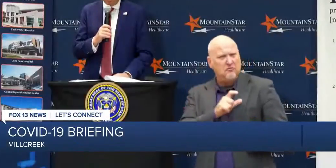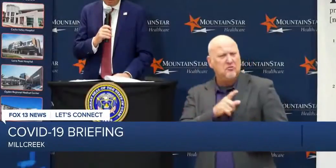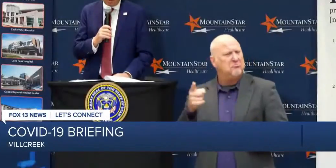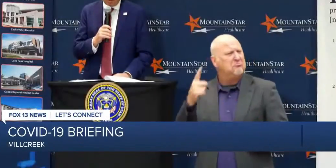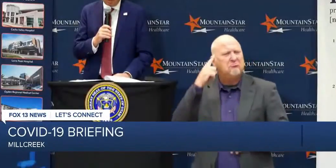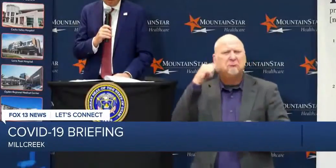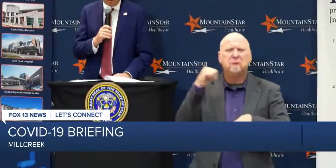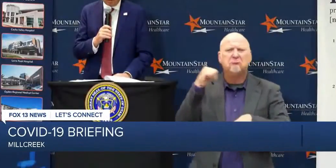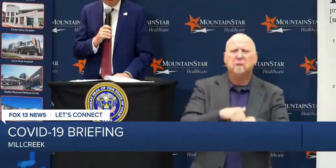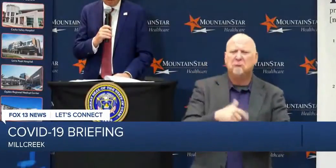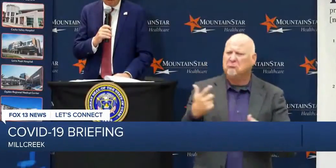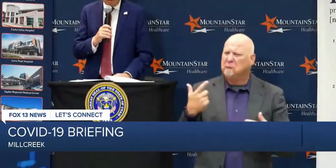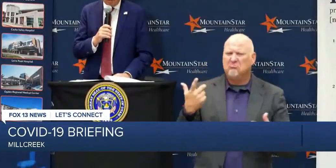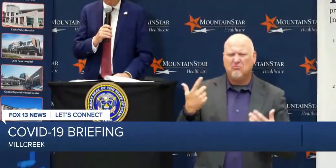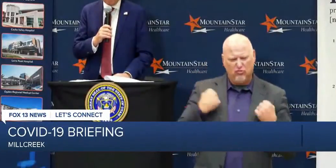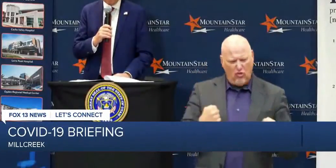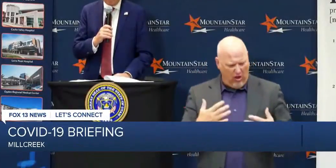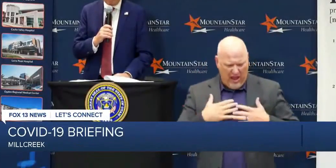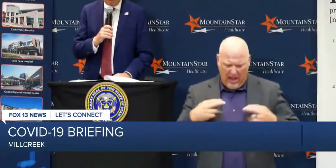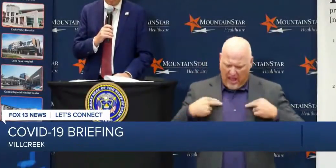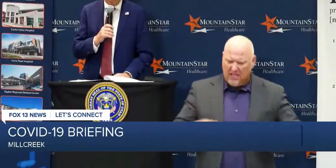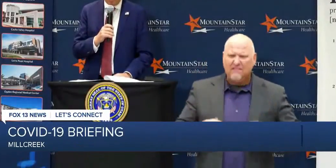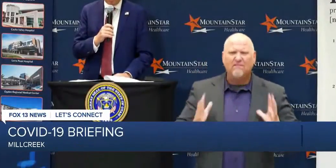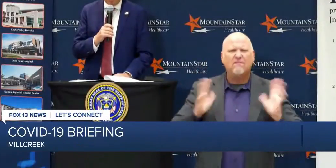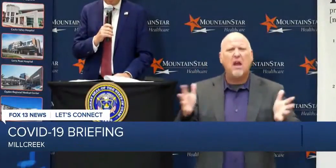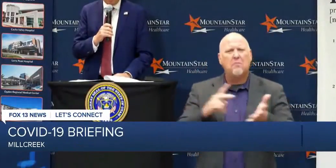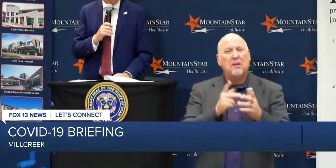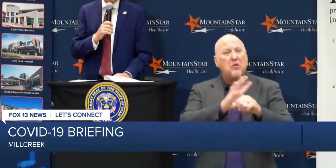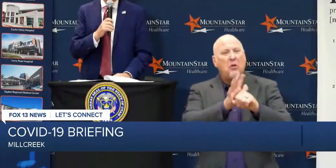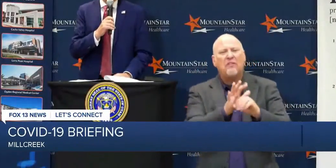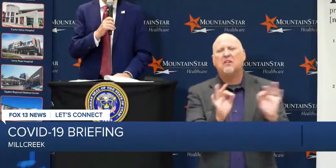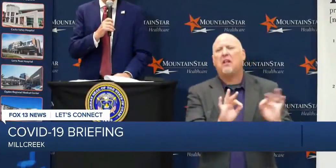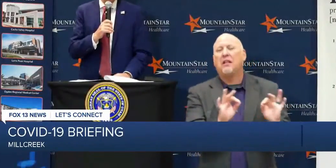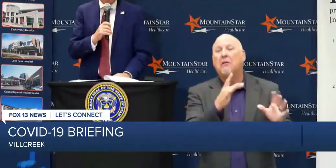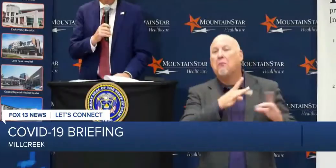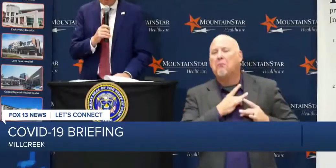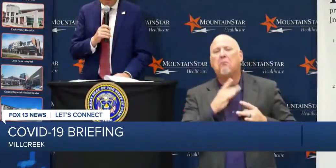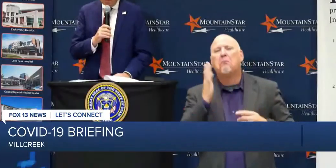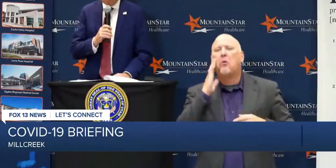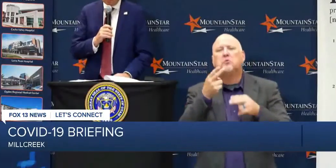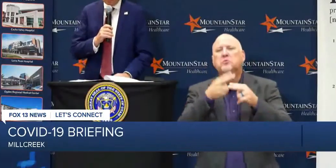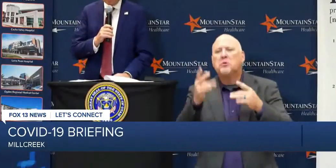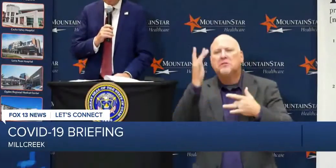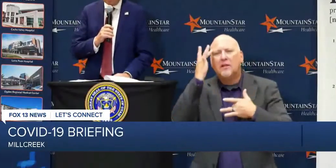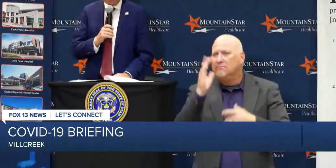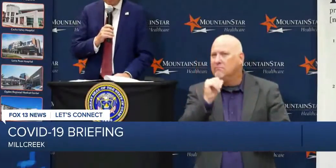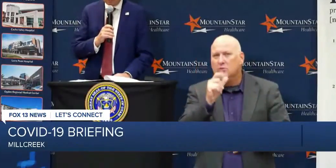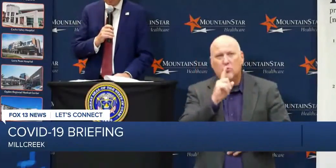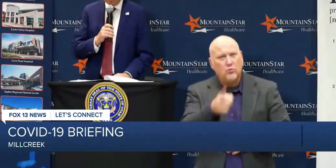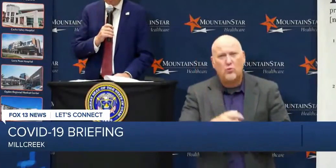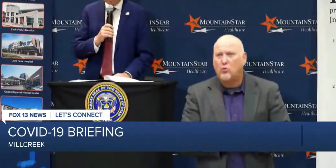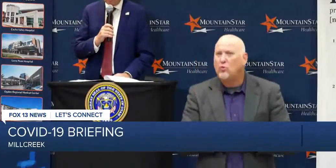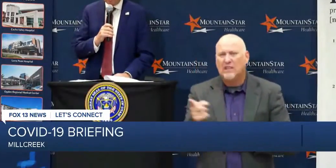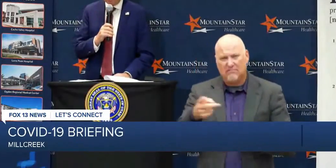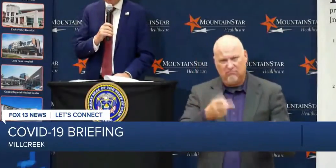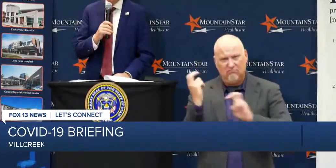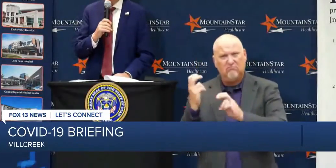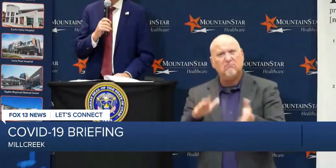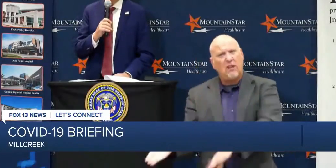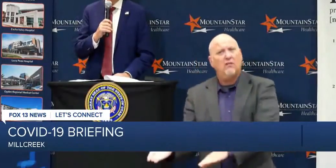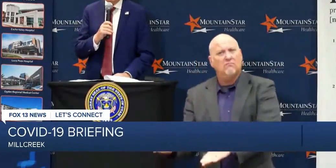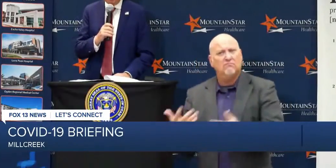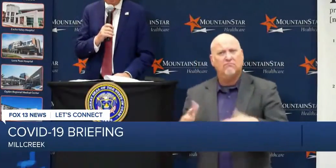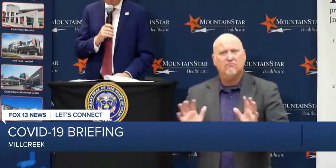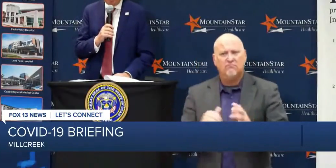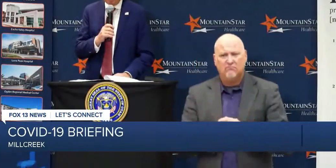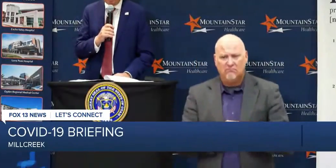appreciate her courage. Mindy Green of Provo posted on Facebook about her husband, Russ, age 42, and the father of 4, who was fighting for his